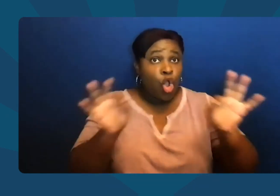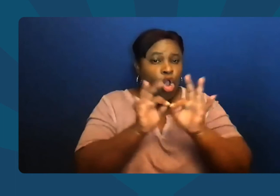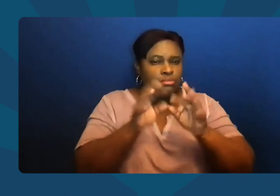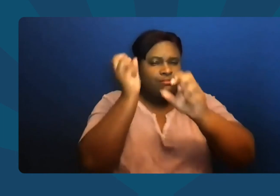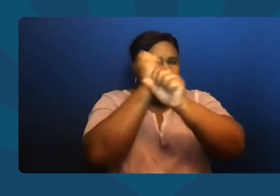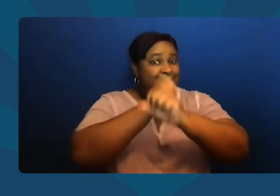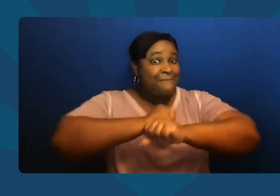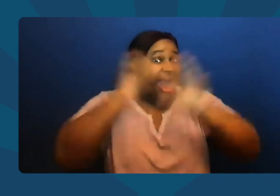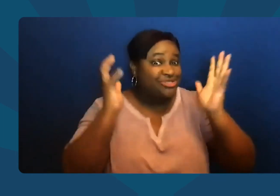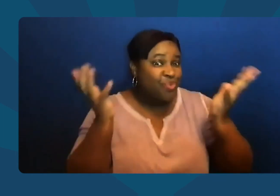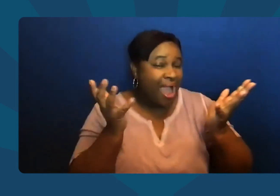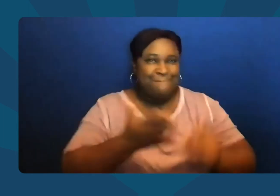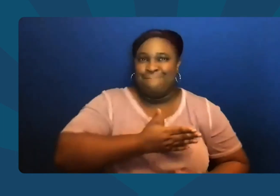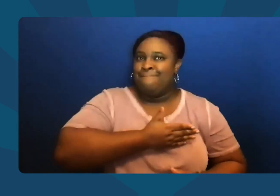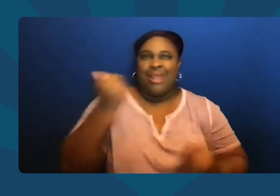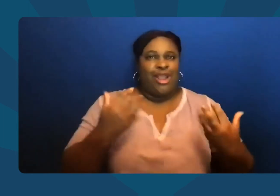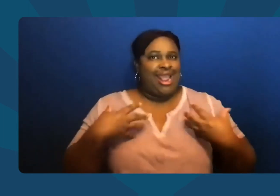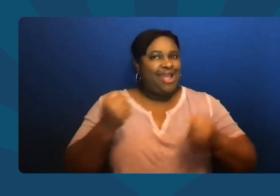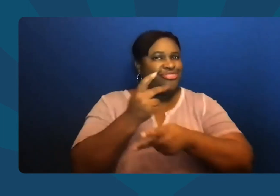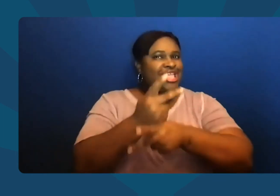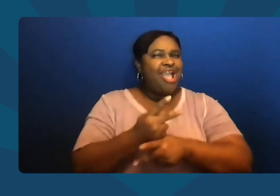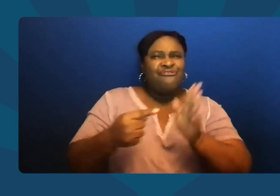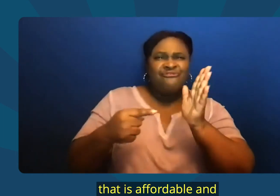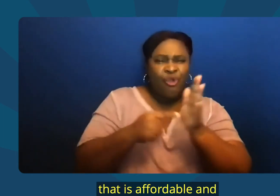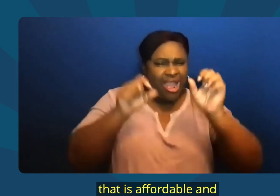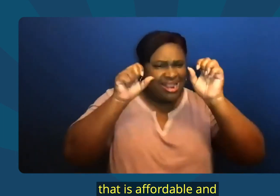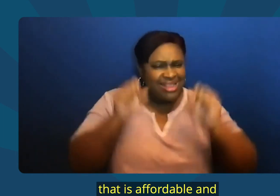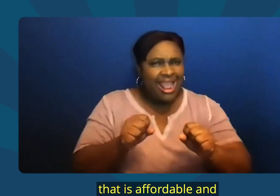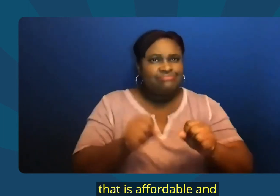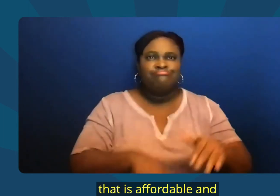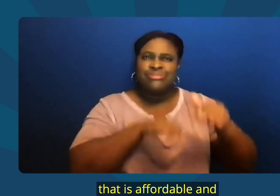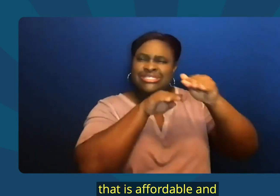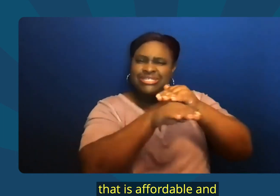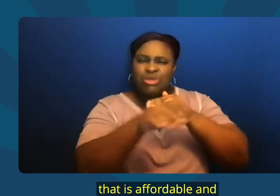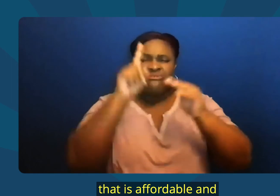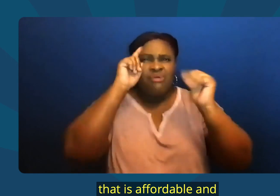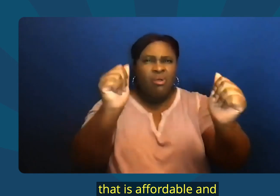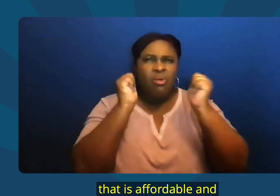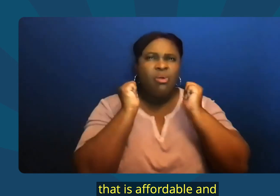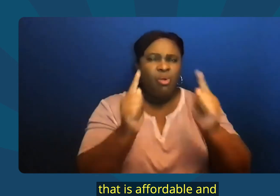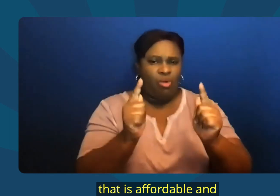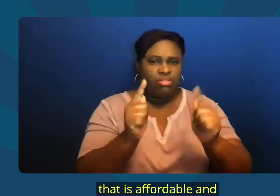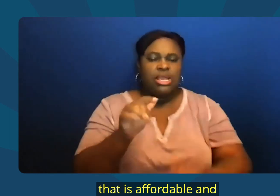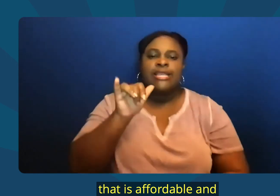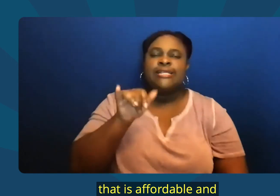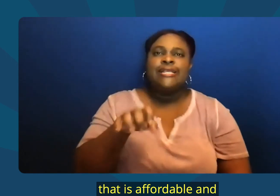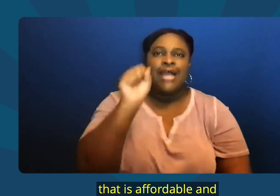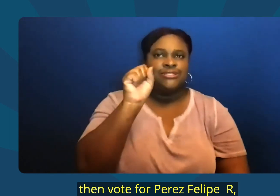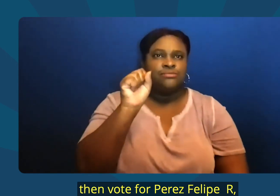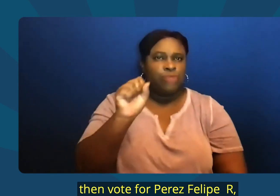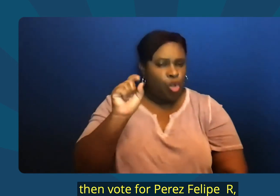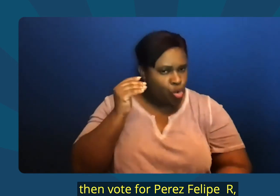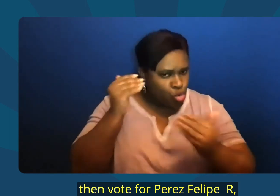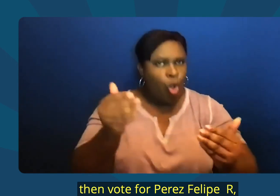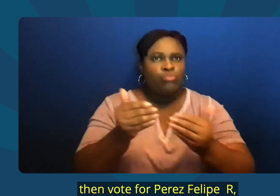If you think healthcare is important and envision better healthcare that is affordable and accessible to everyone,